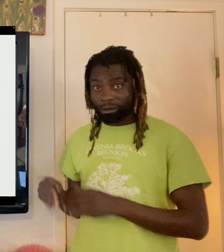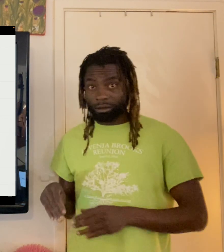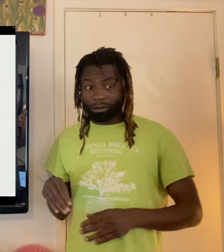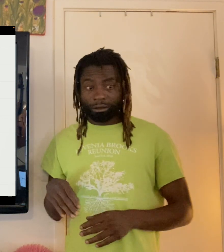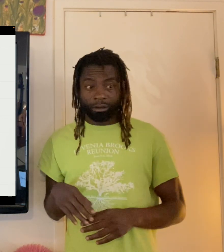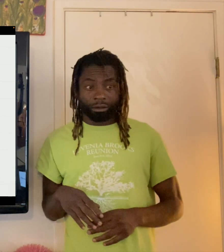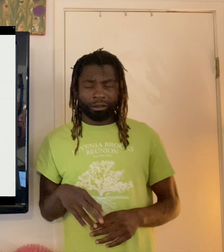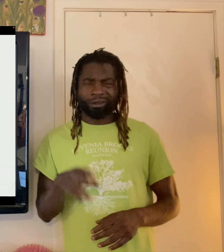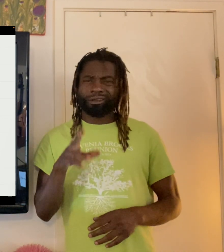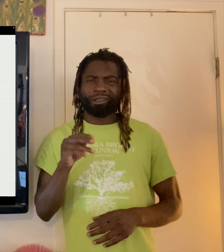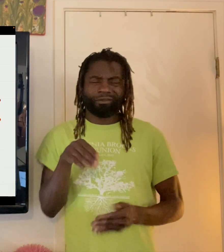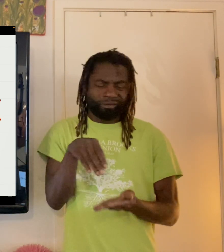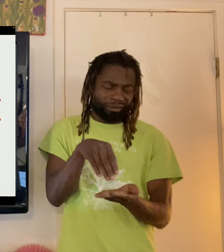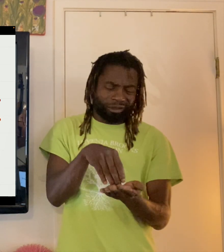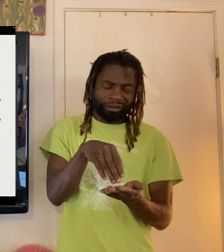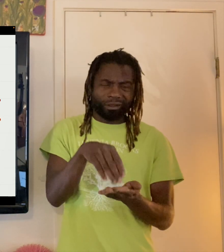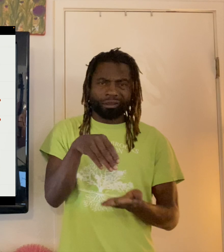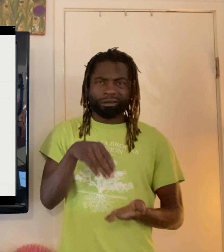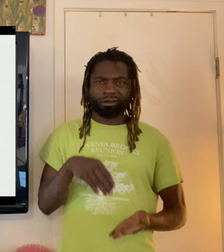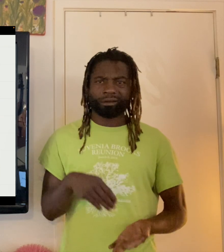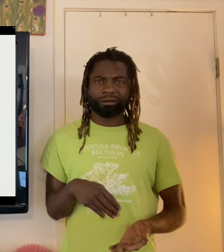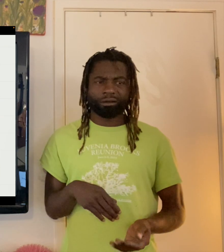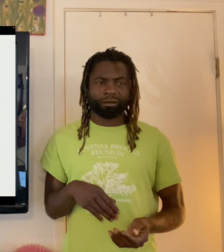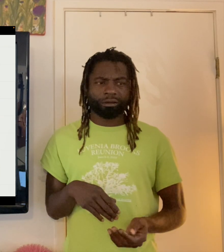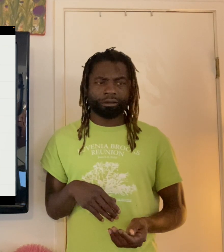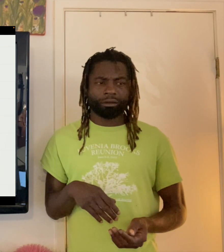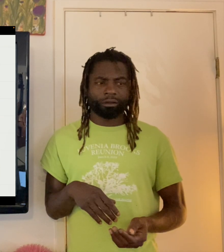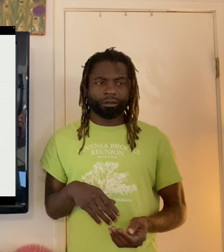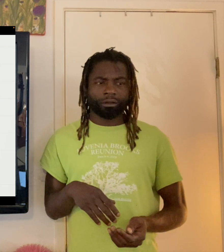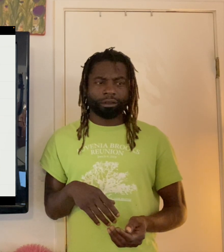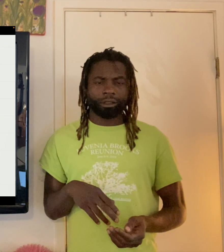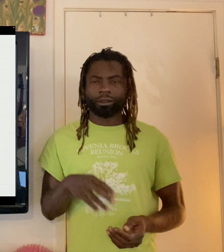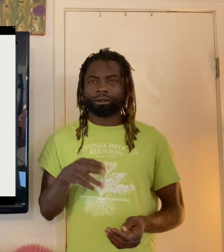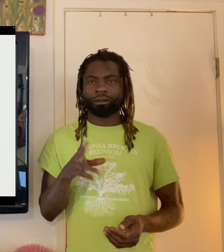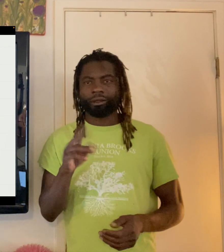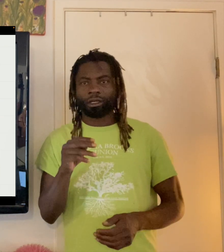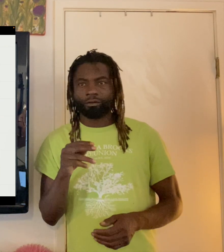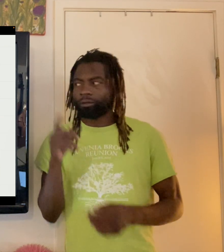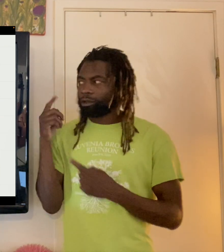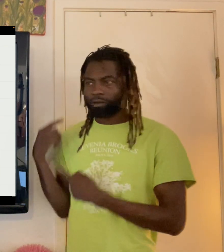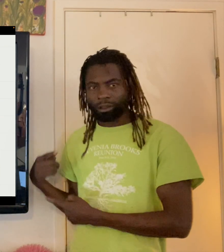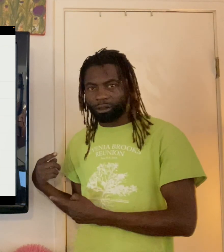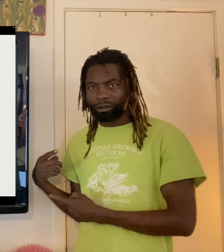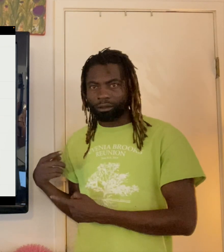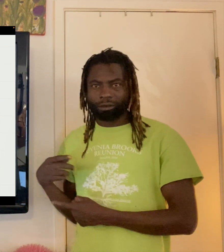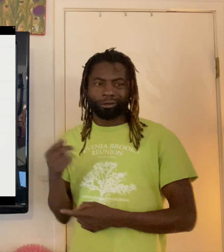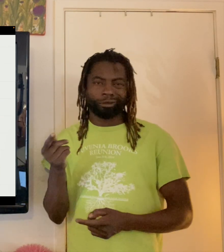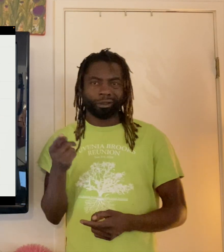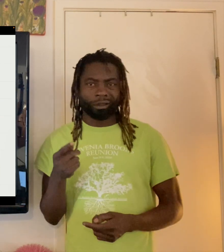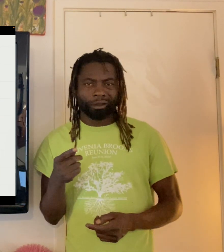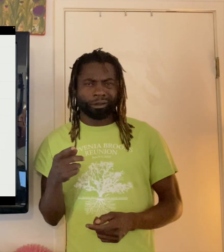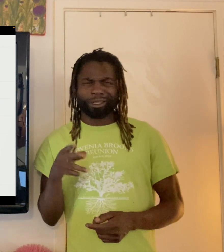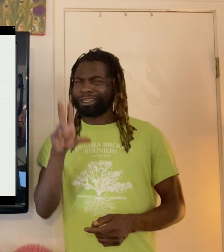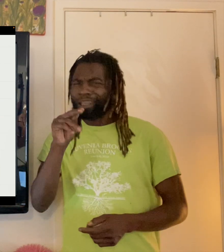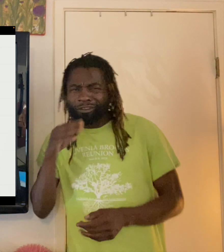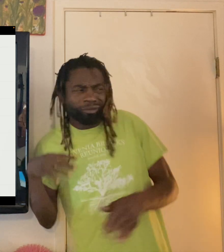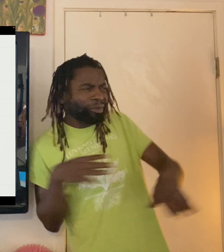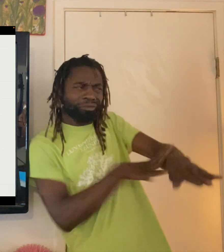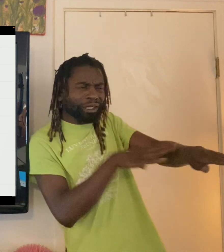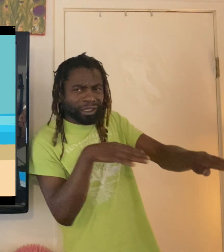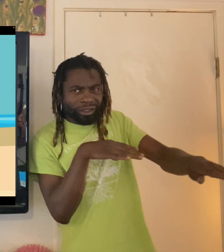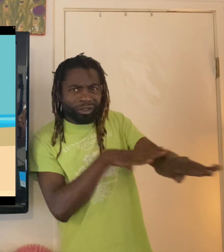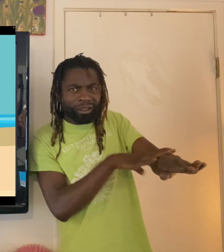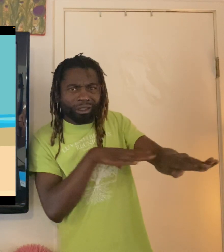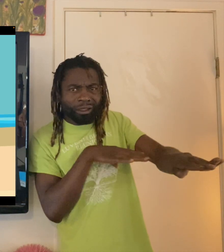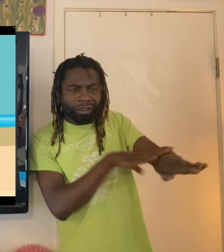So we don't start from the center of the book, and we don't start from over here or in some other place like the